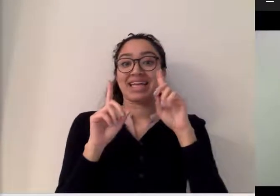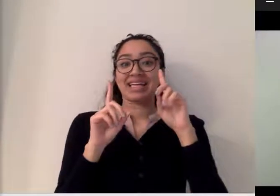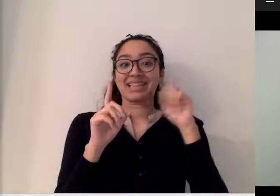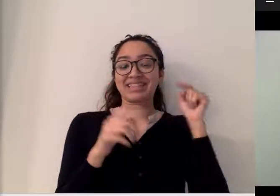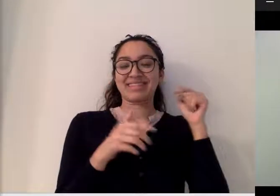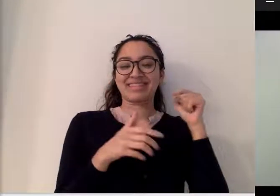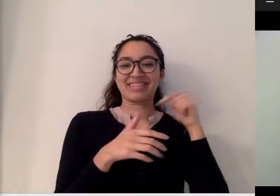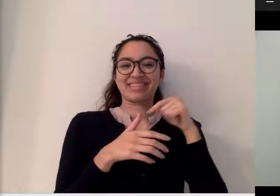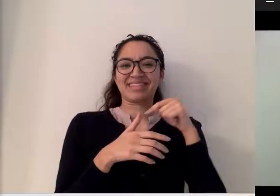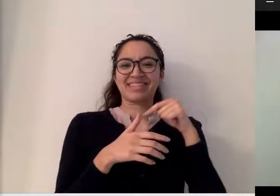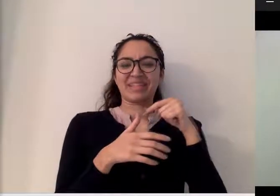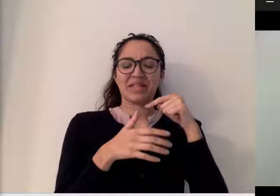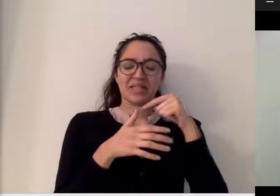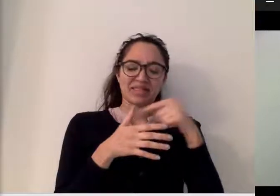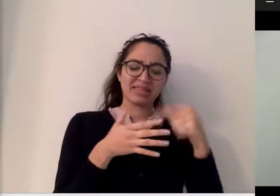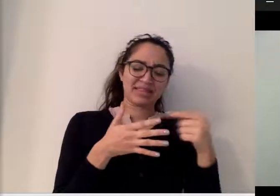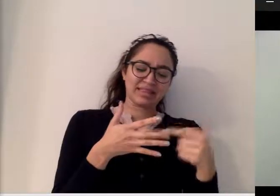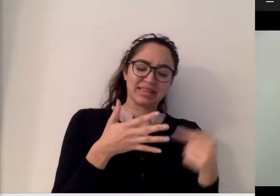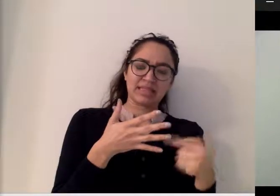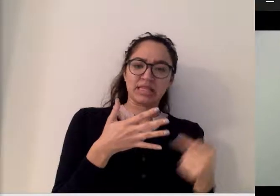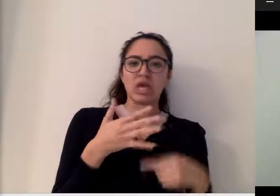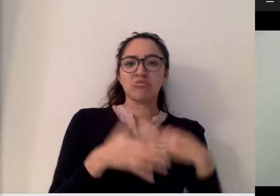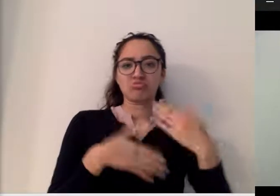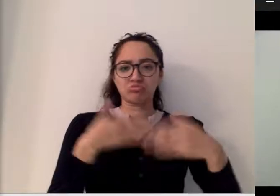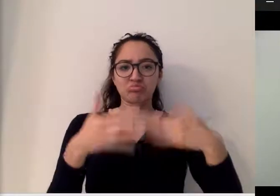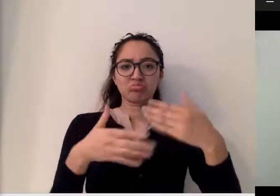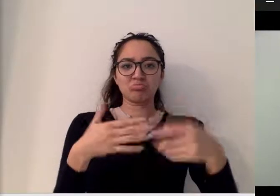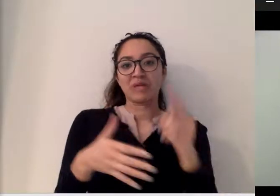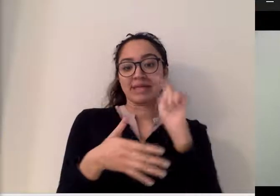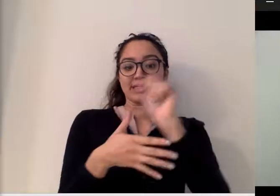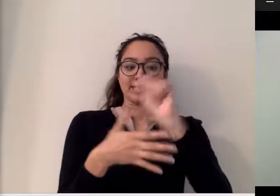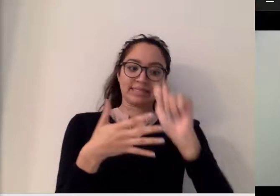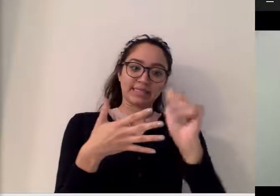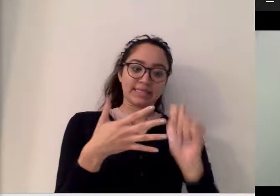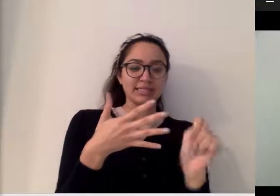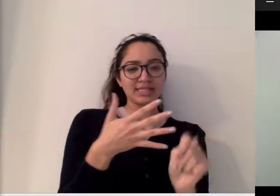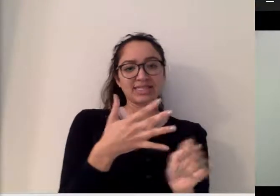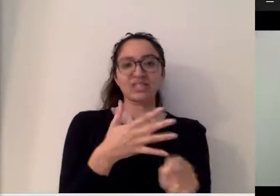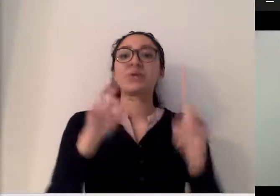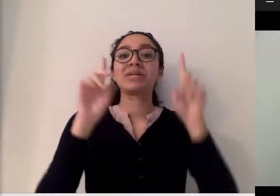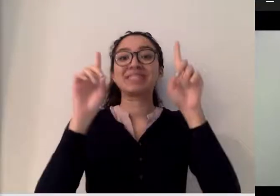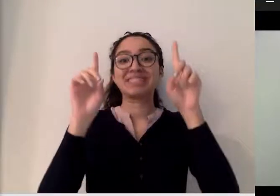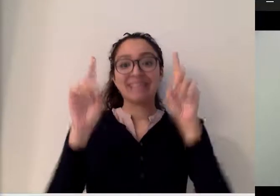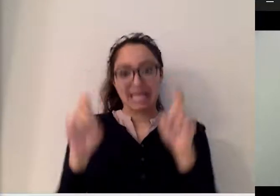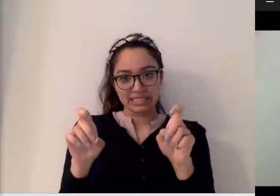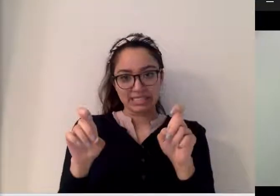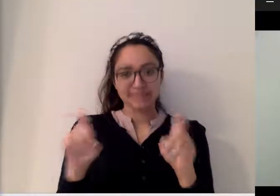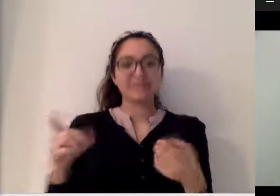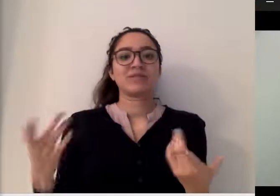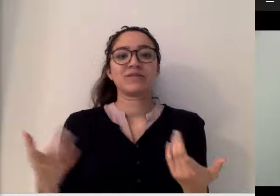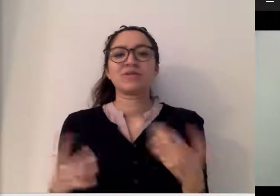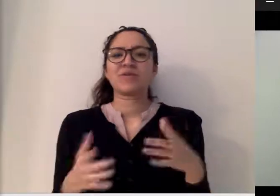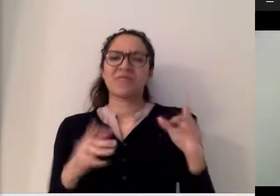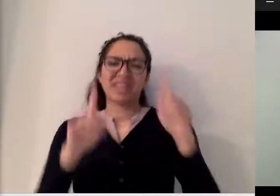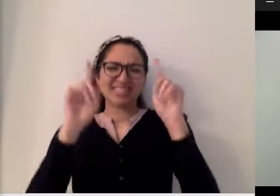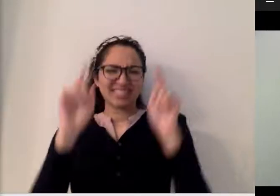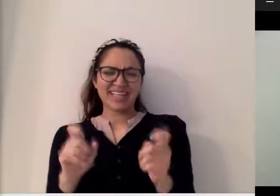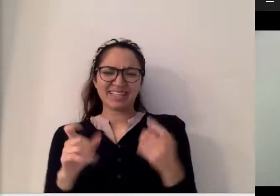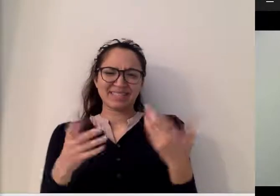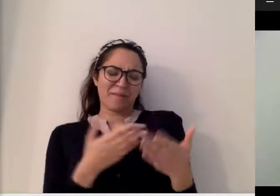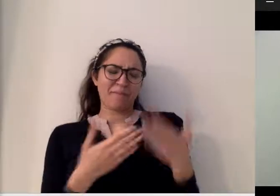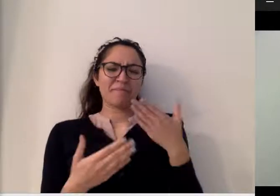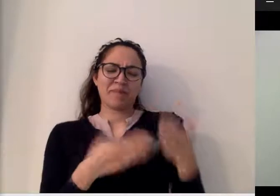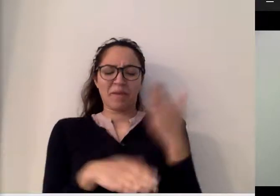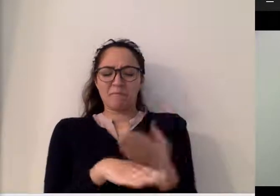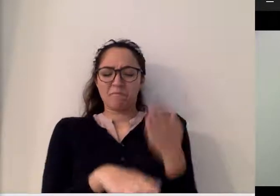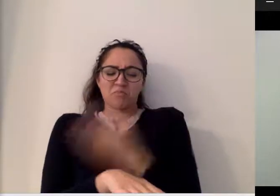or test. So it's kind of a long series in how to become a great test taker, which always helps. Okay, so that's what's coming up next